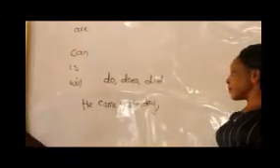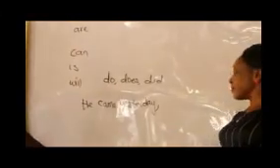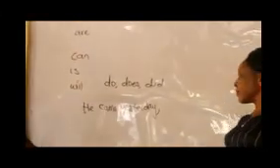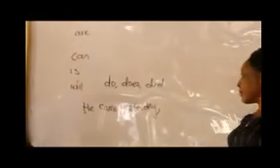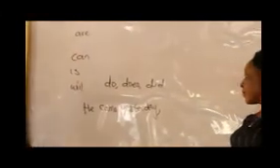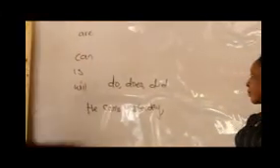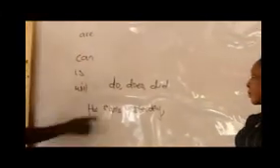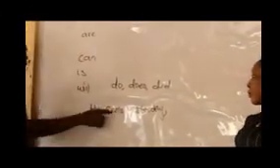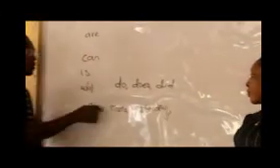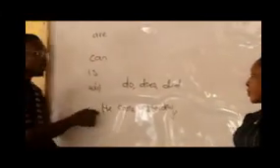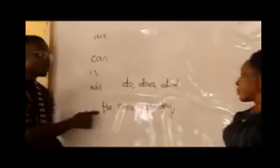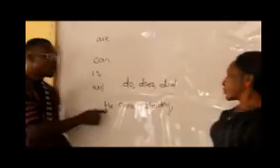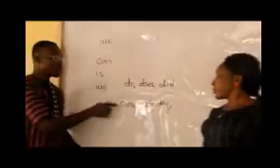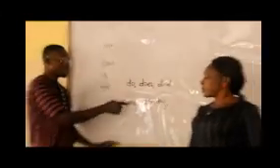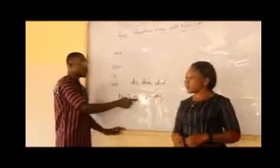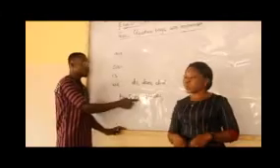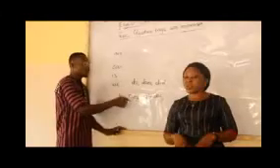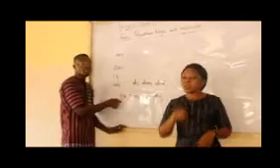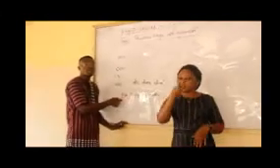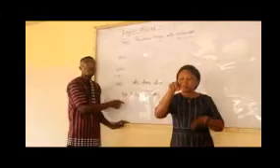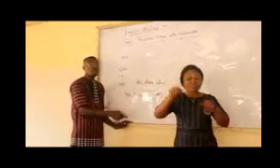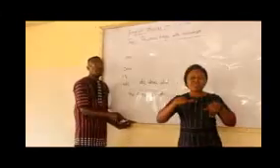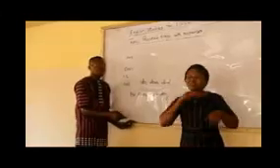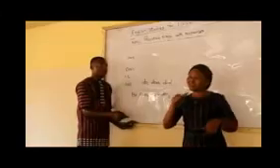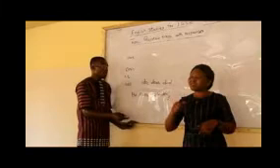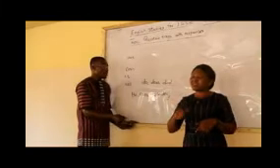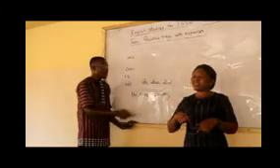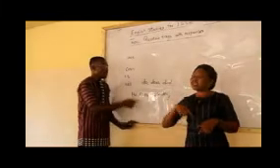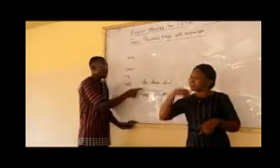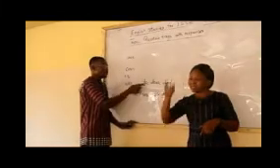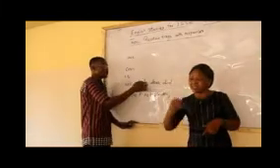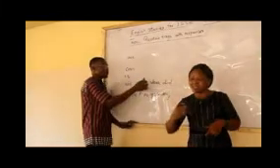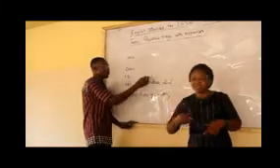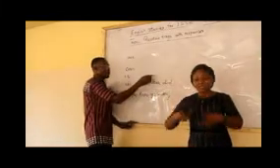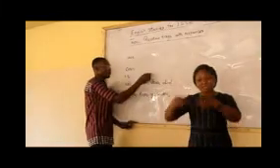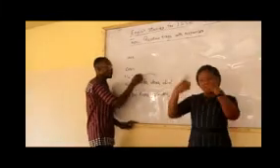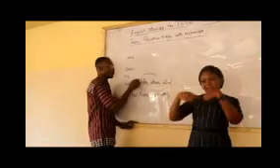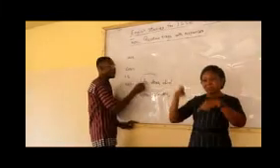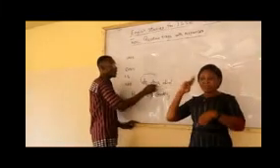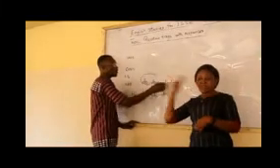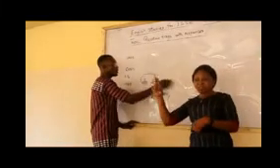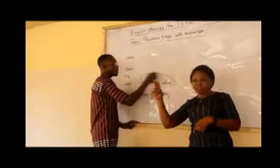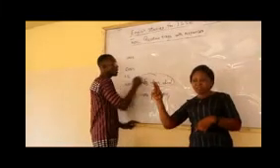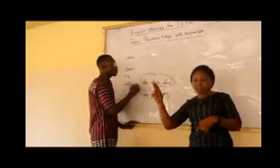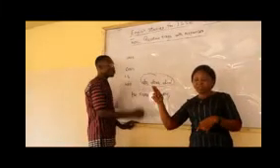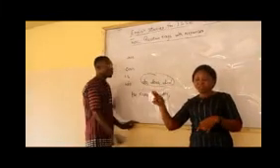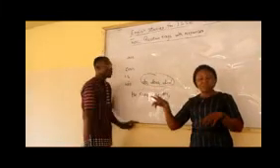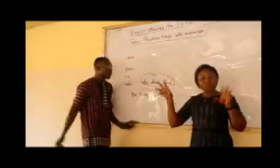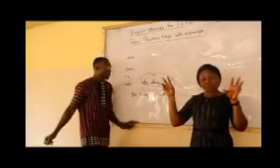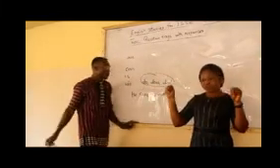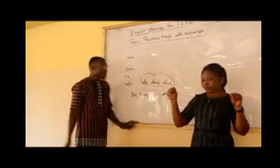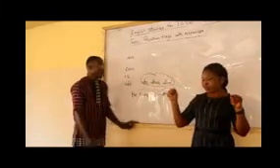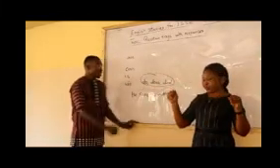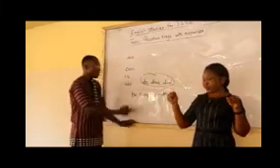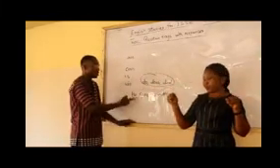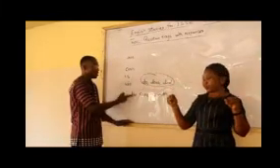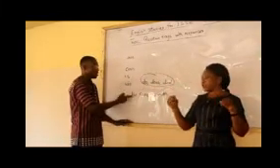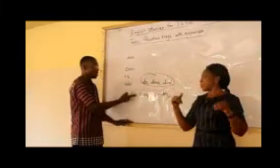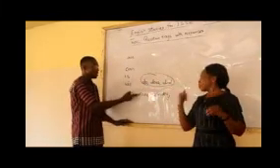you can't say came he or camn't he. This is the verb that you pick